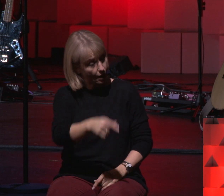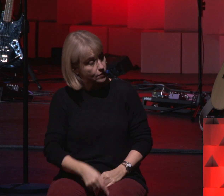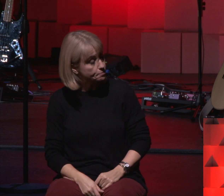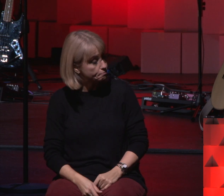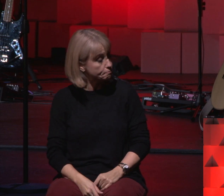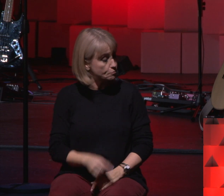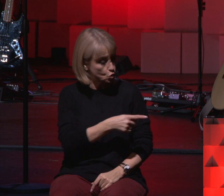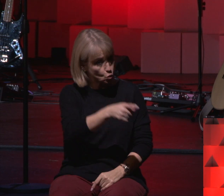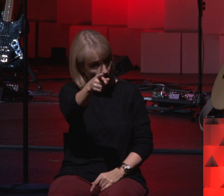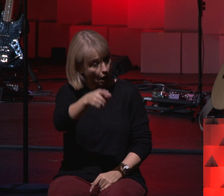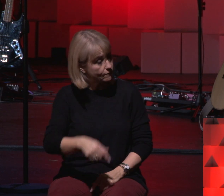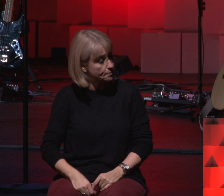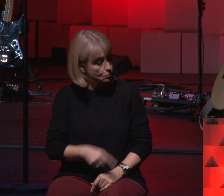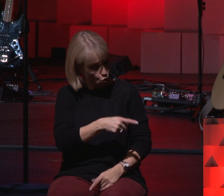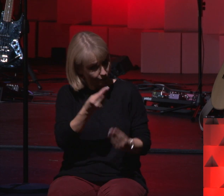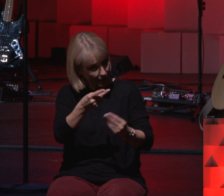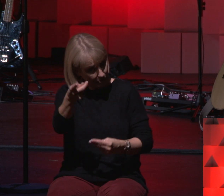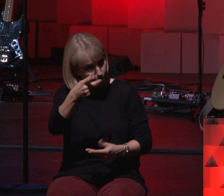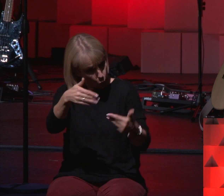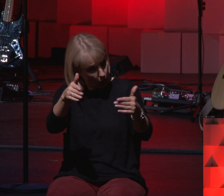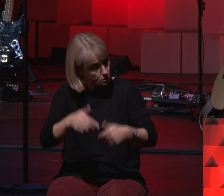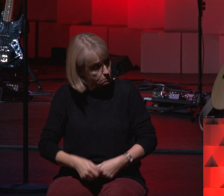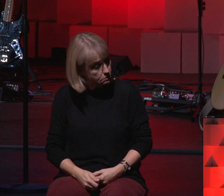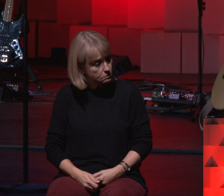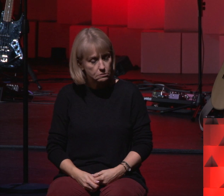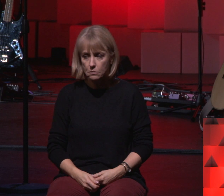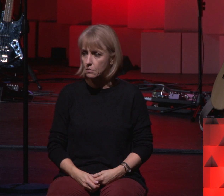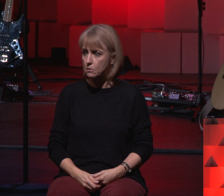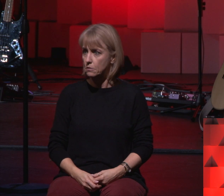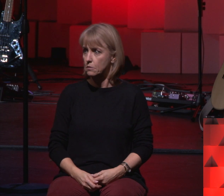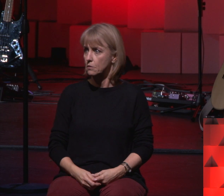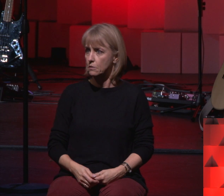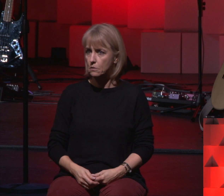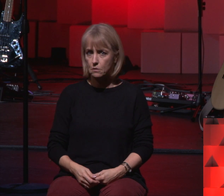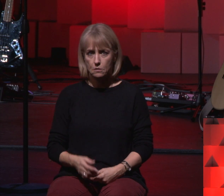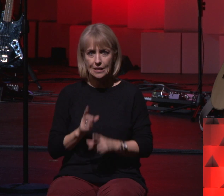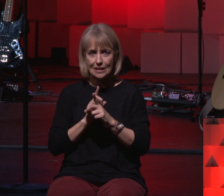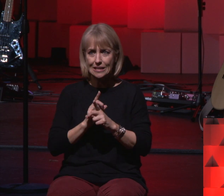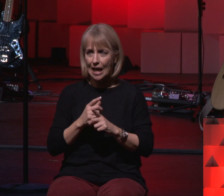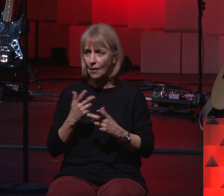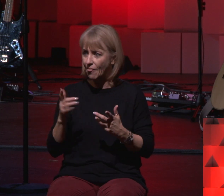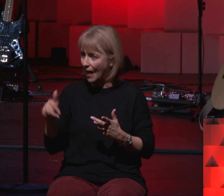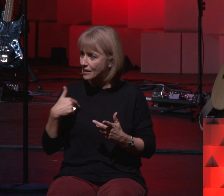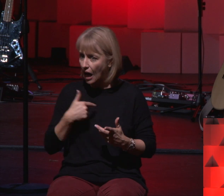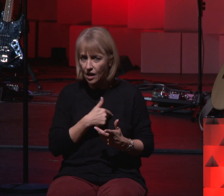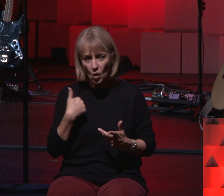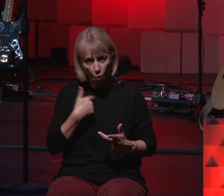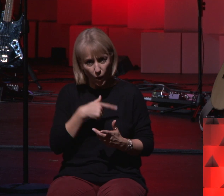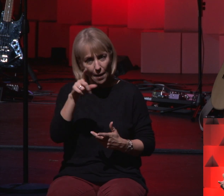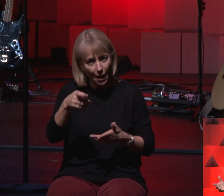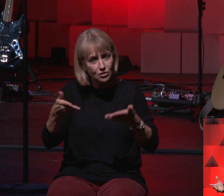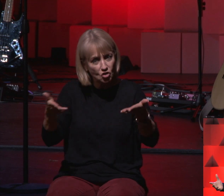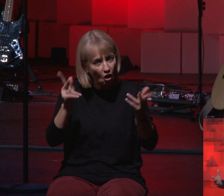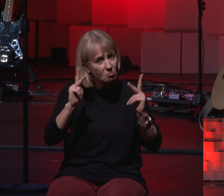provide for them. You need to take care of what it is. So another little step we'll take here is that we need to be intentional to engage in